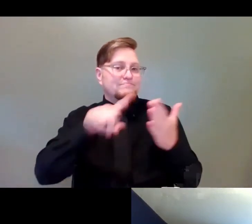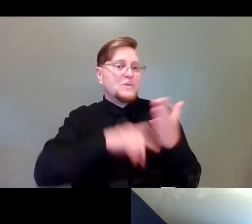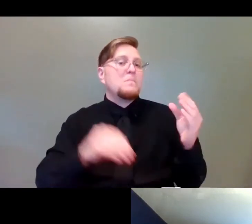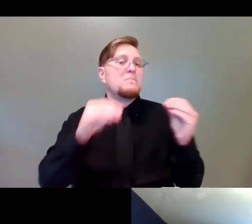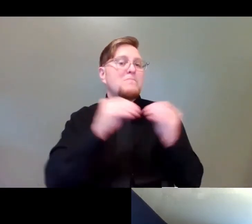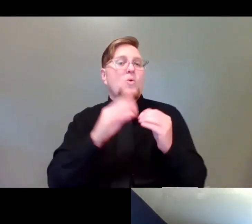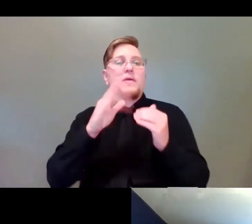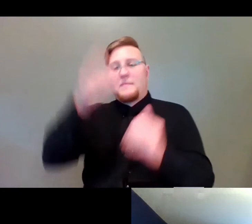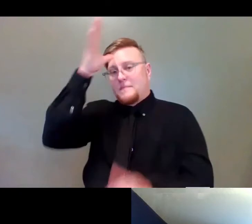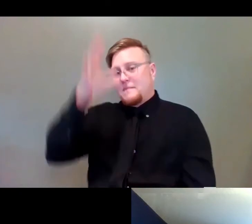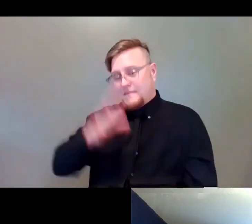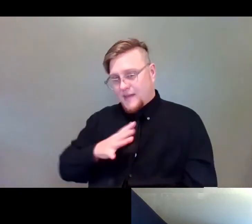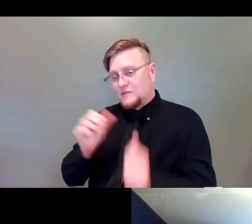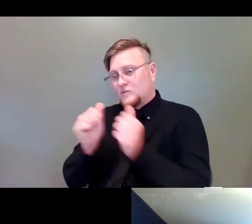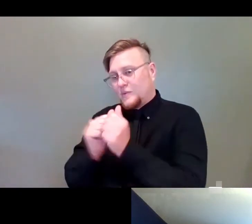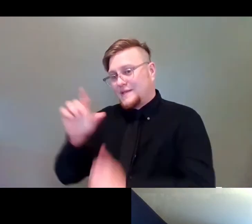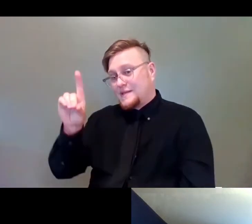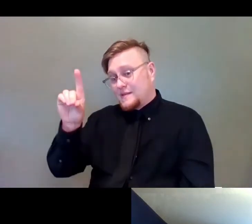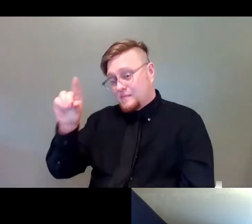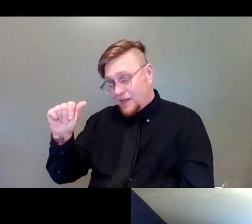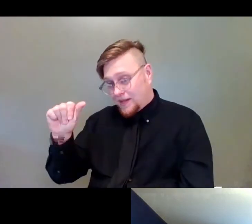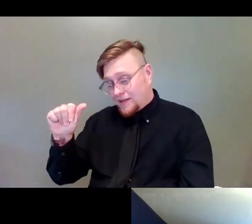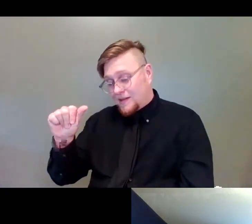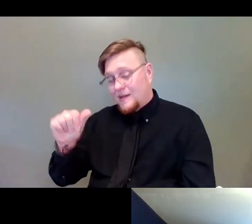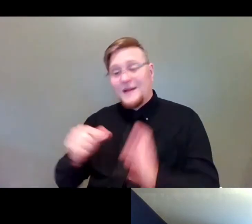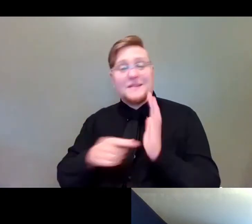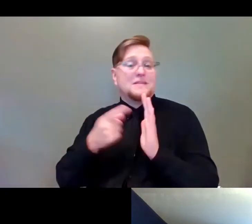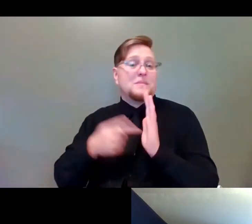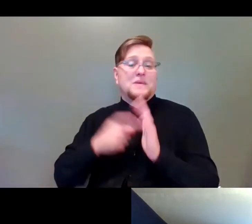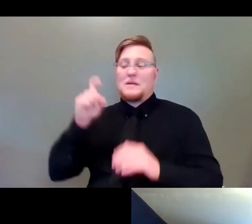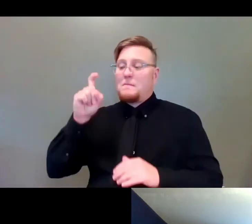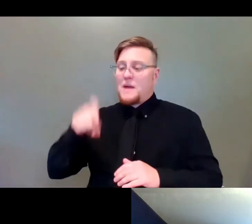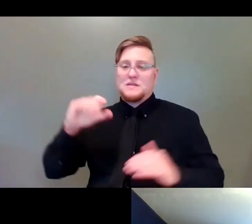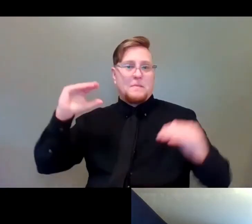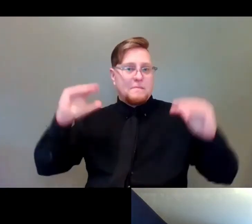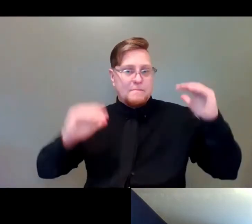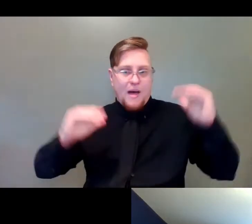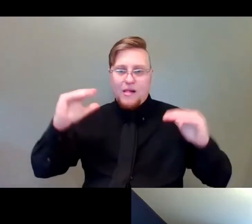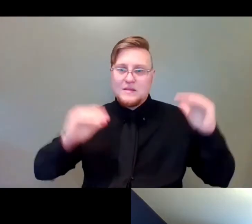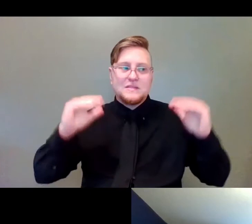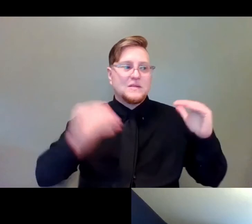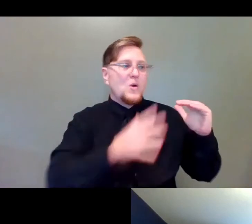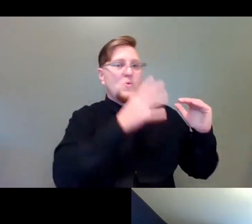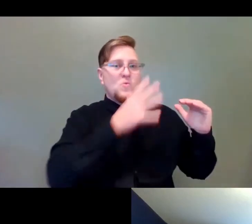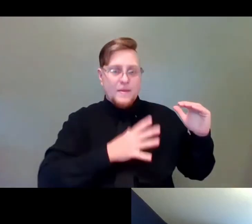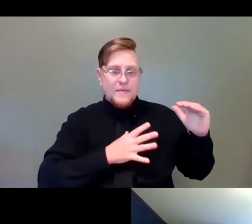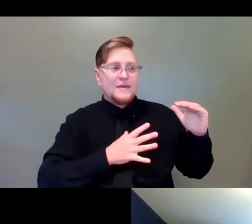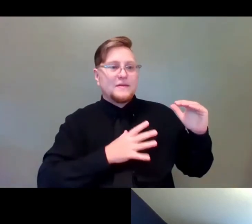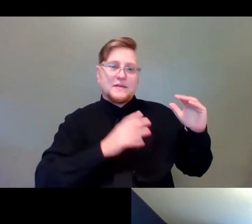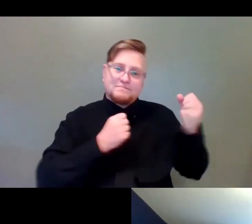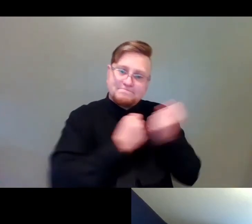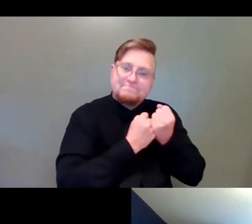And sometimes there's a real need to balance this with having disabled women get that fortitude and